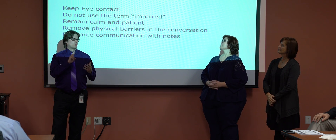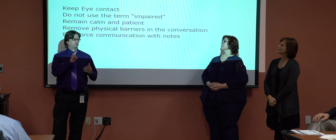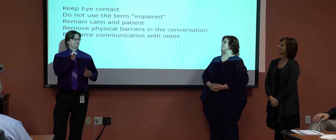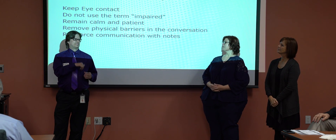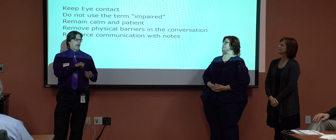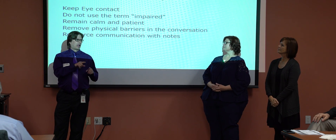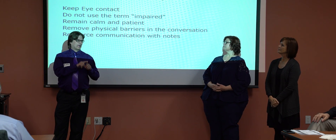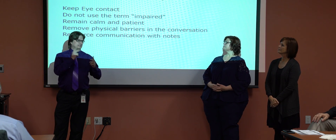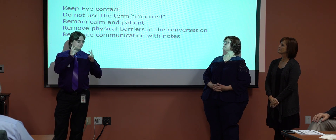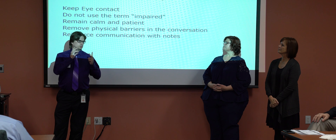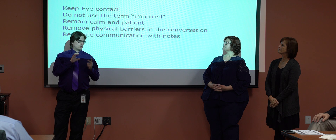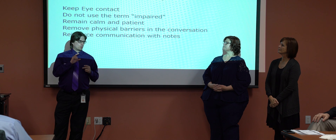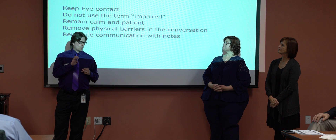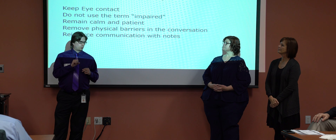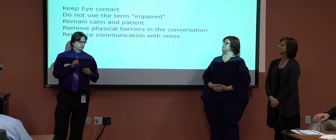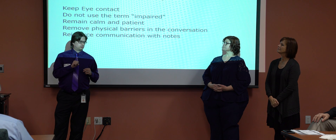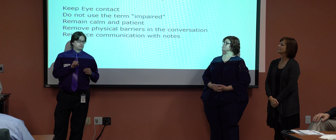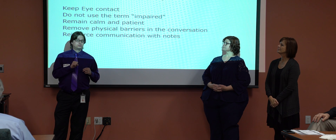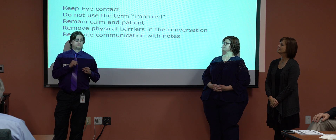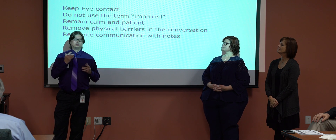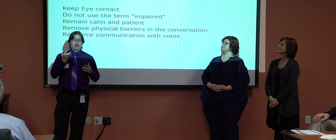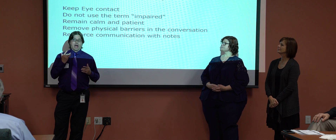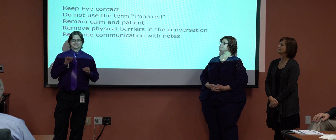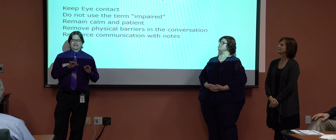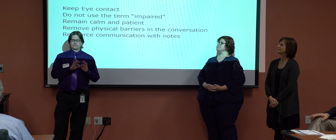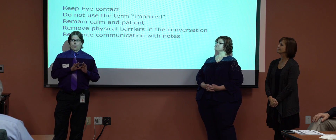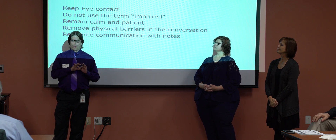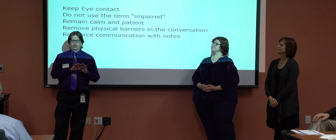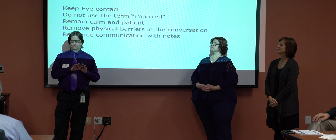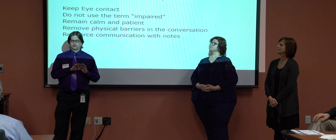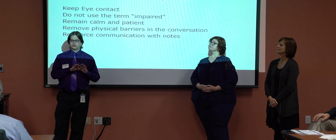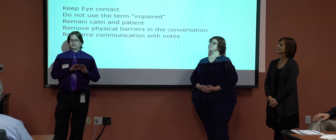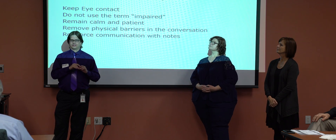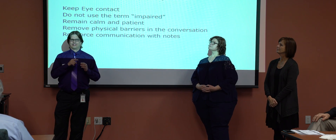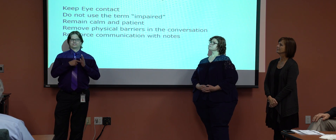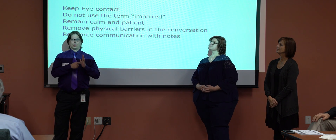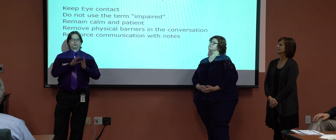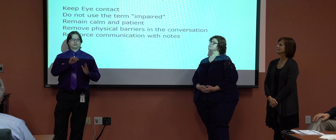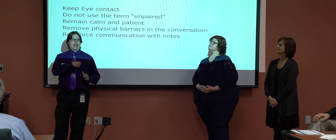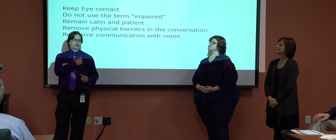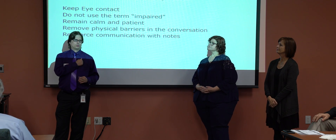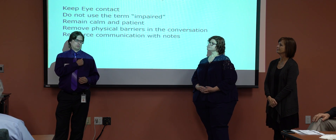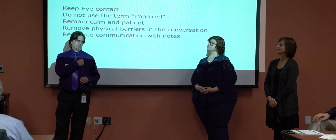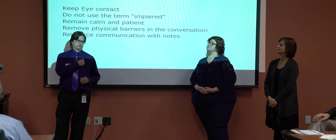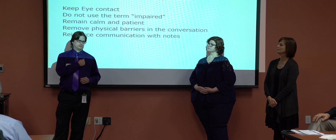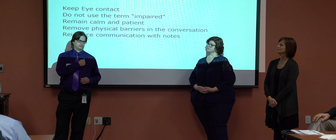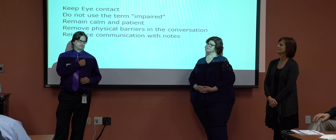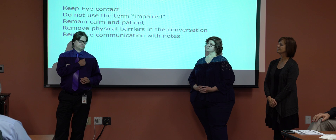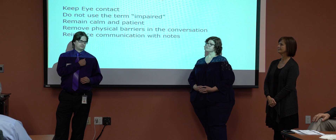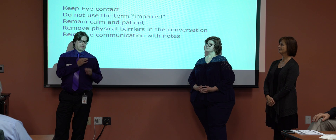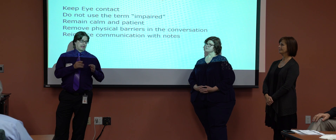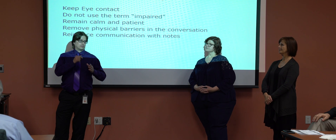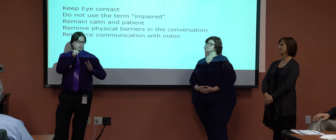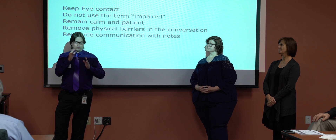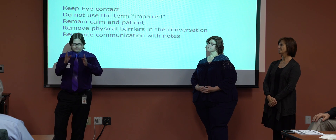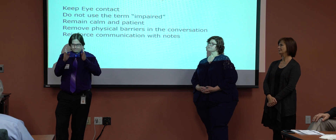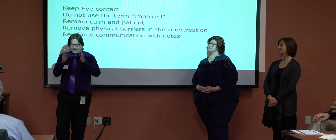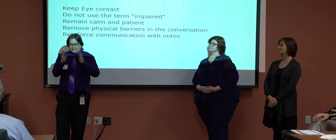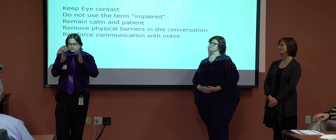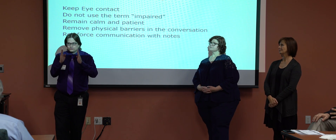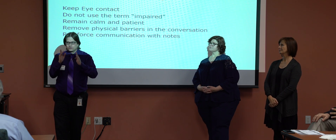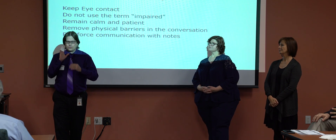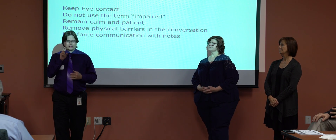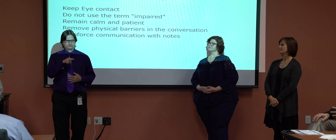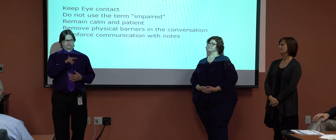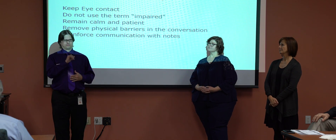she mentioned, a lot of deaf people use body language. It's visual cues for them, and they're really important because they do show